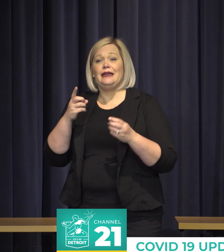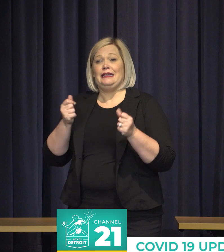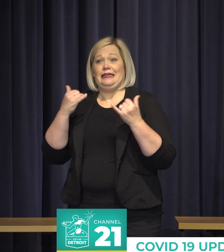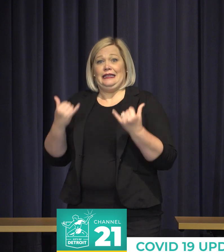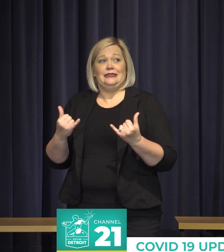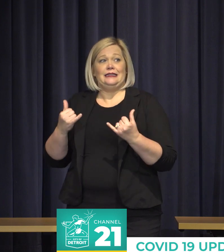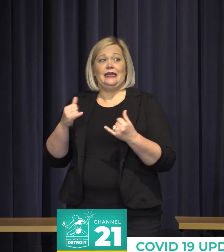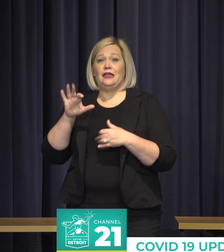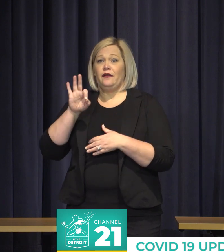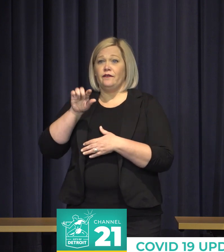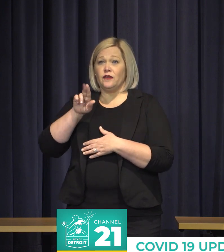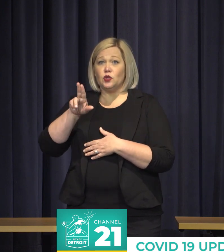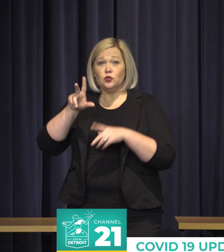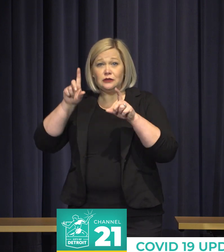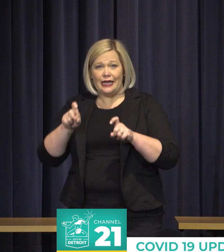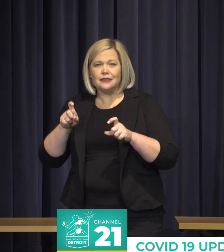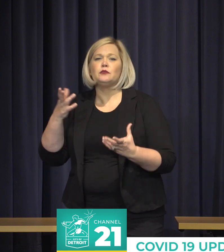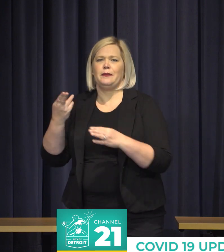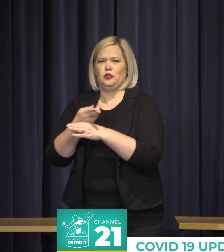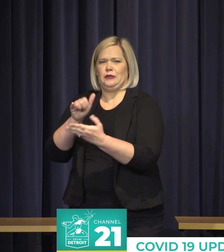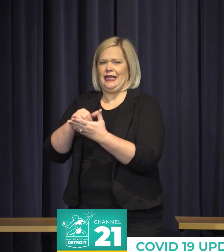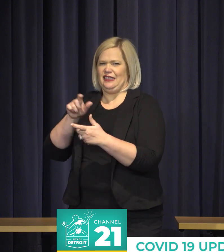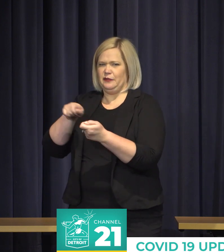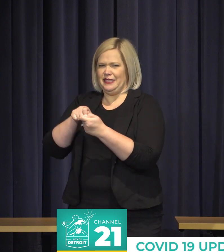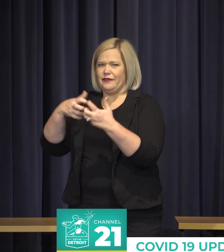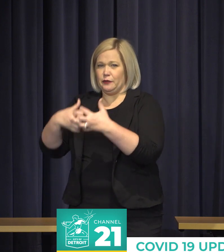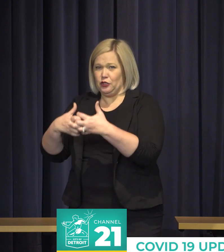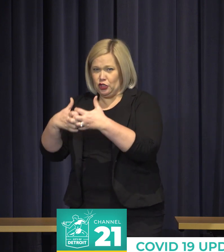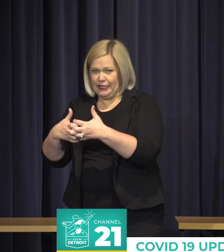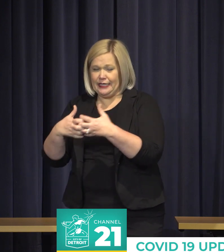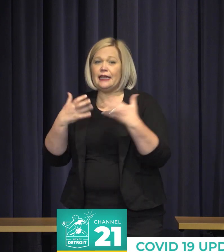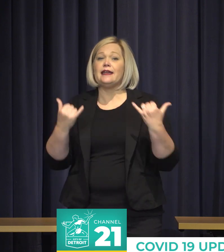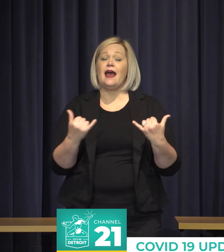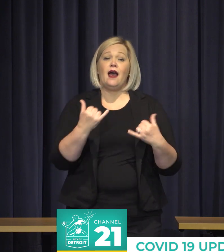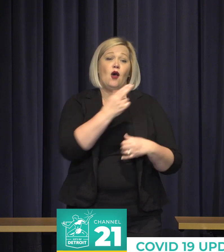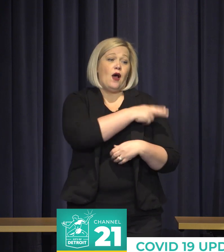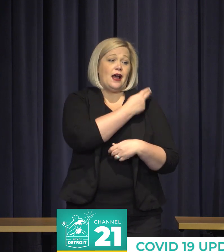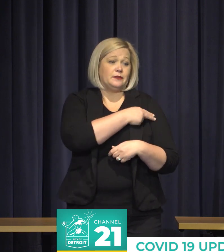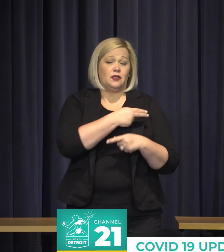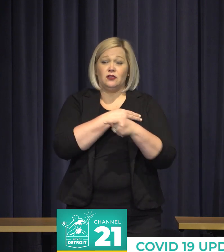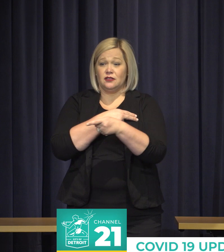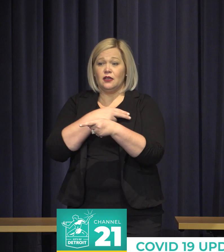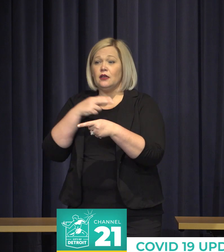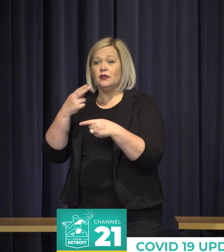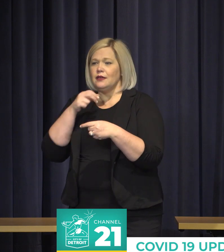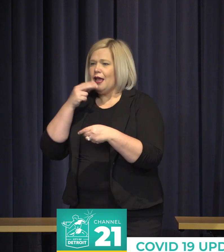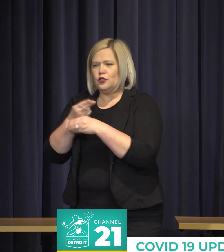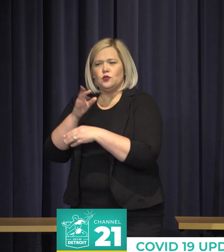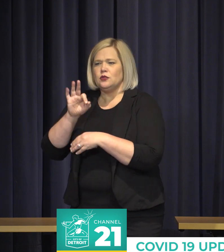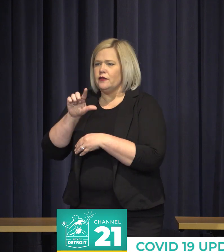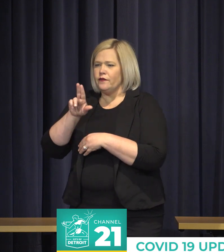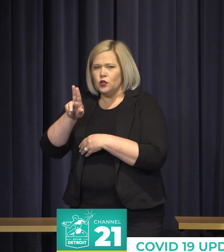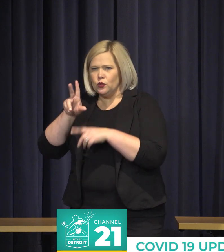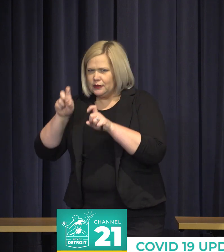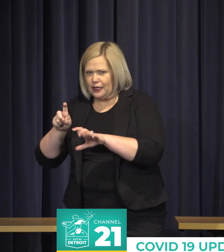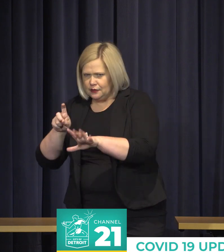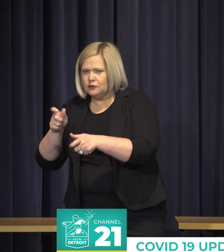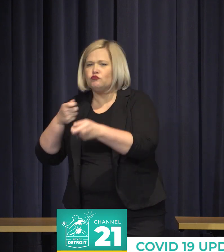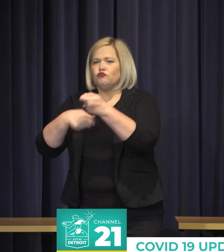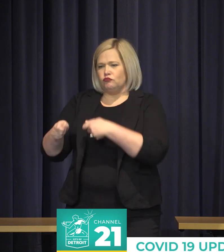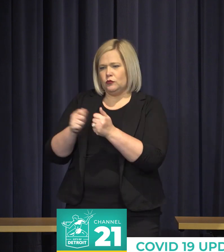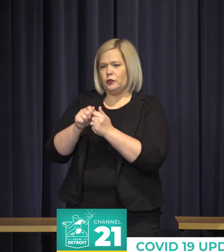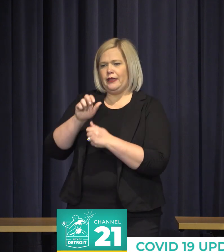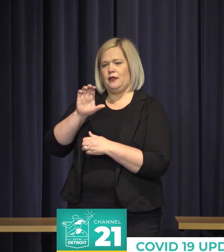probably done on an Abbott machine. The hospitals will simply be able to swap out the flu test for the COVID-19